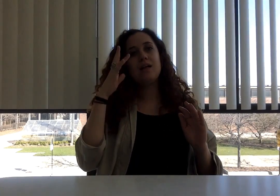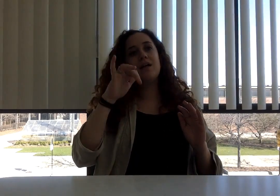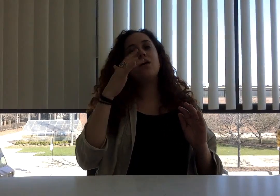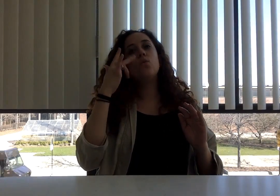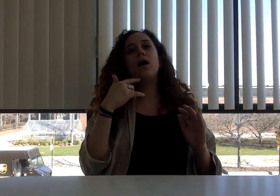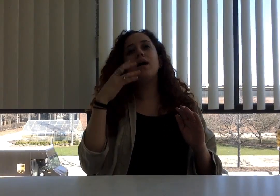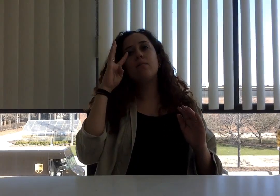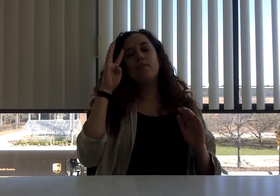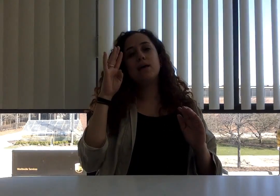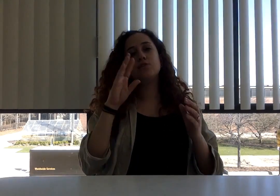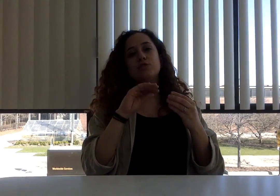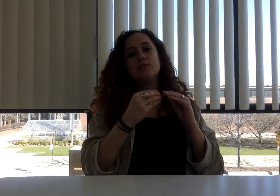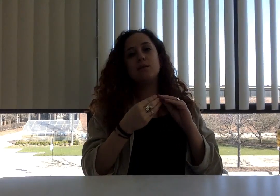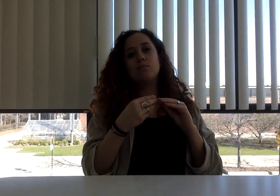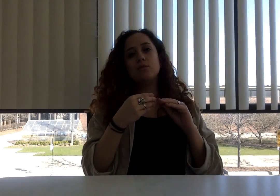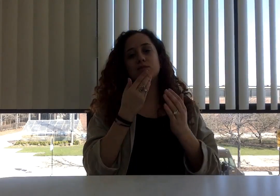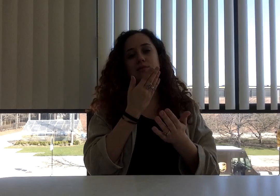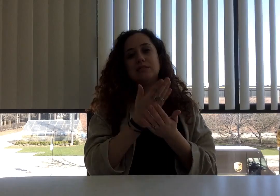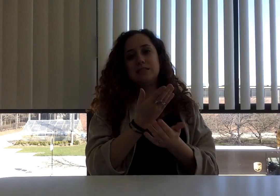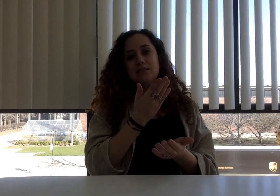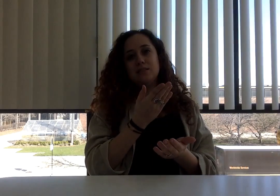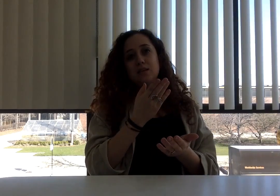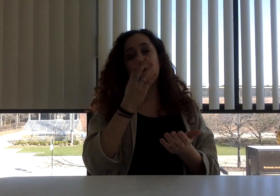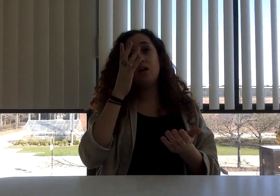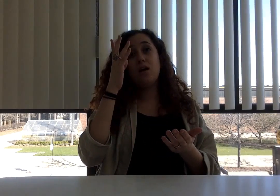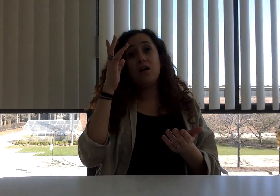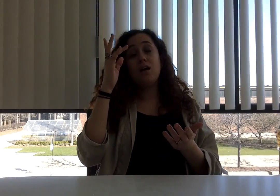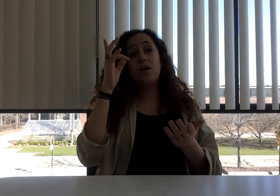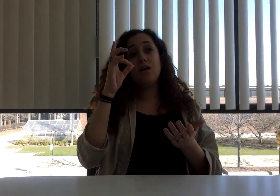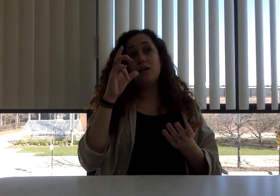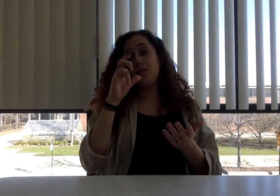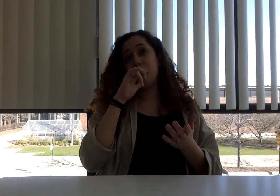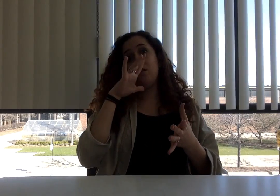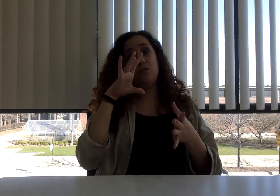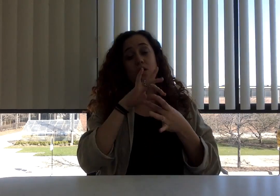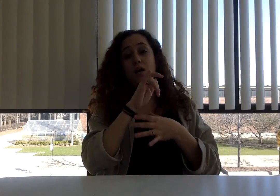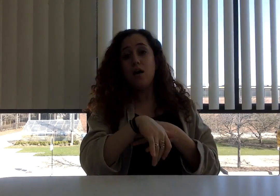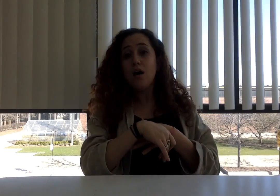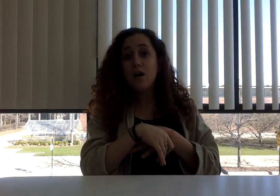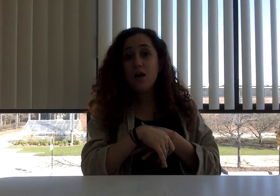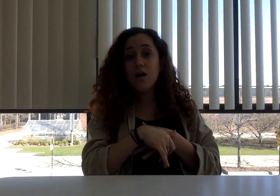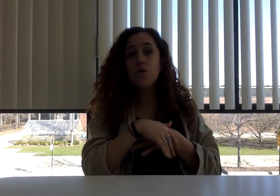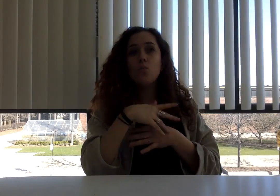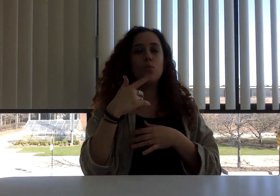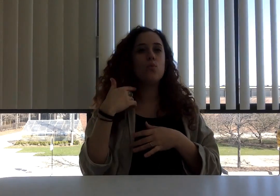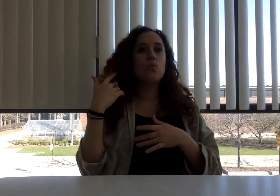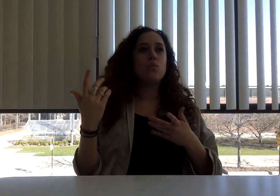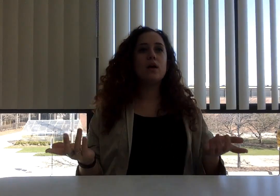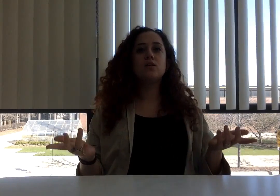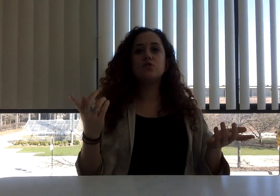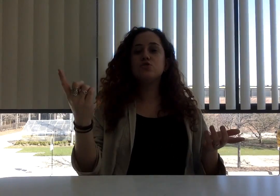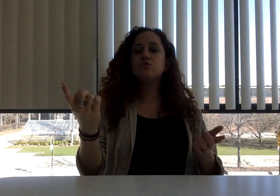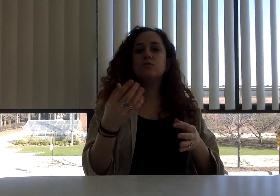that, we are factoring and solving and multiplying and adding and answering probability